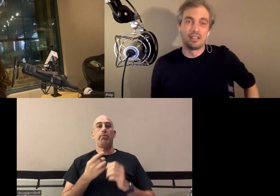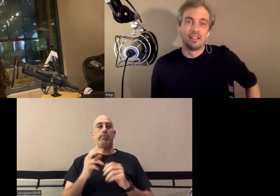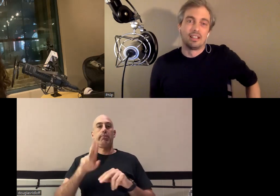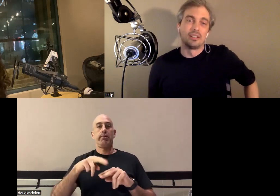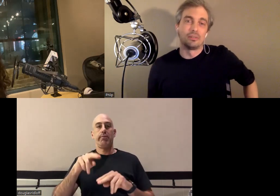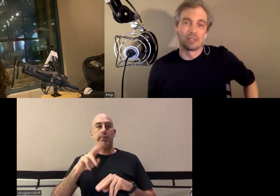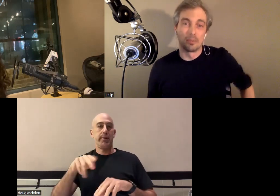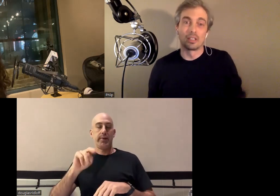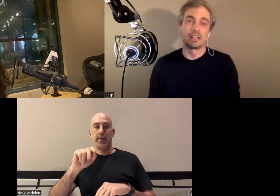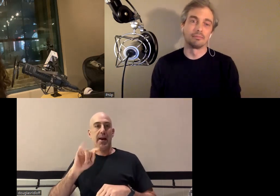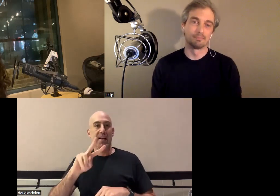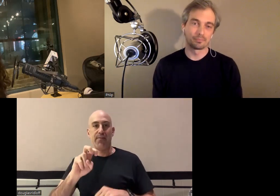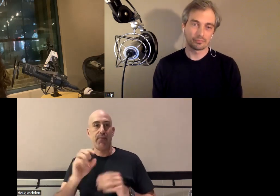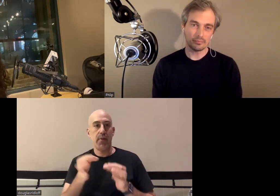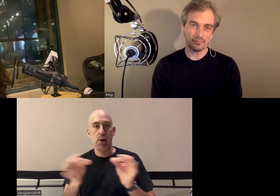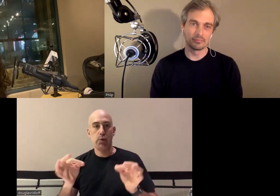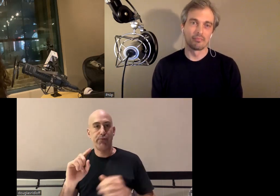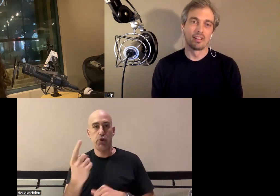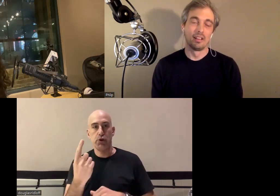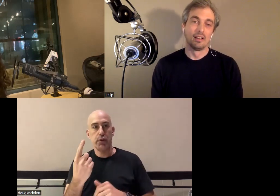for me to communicate.